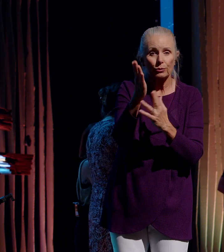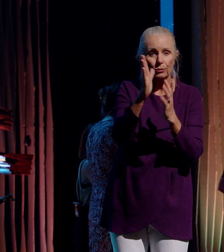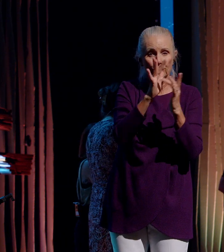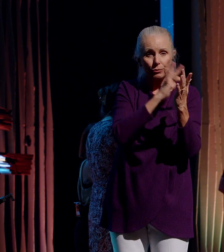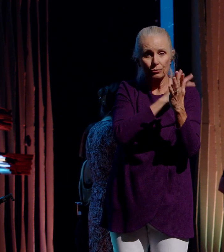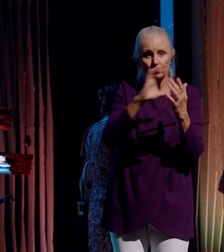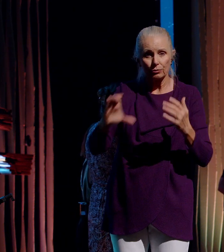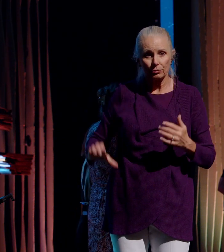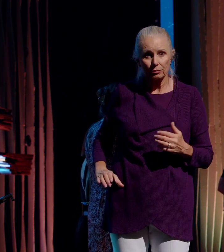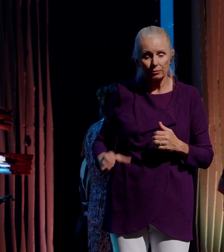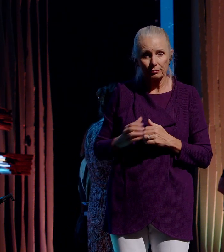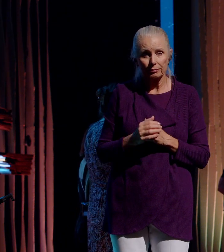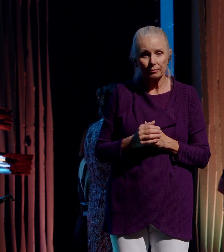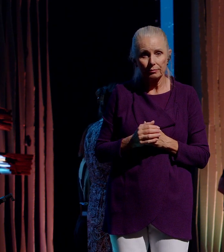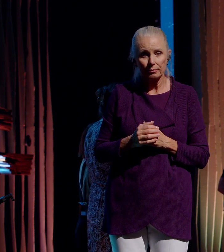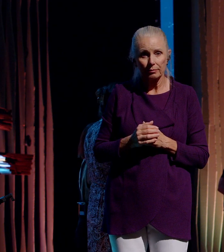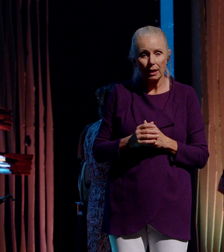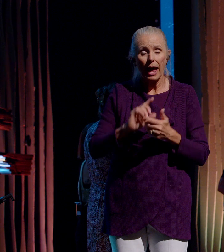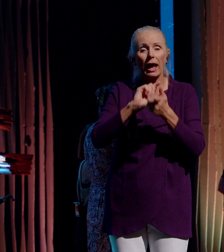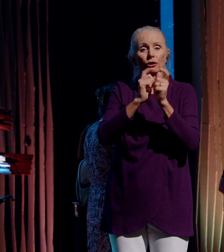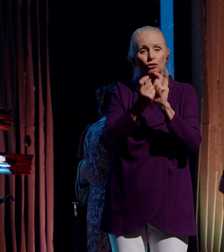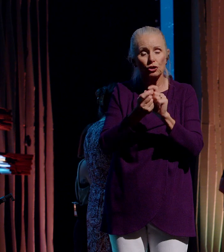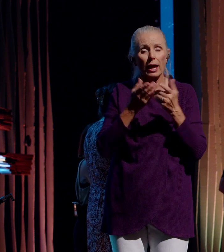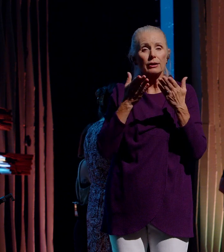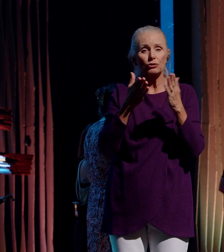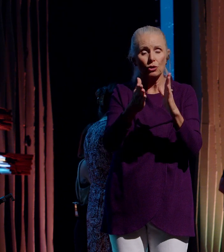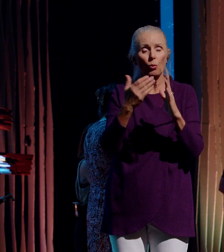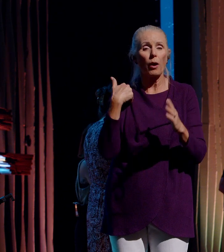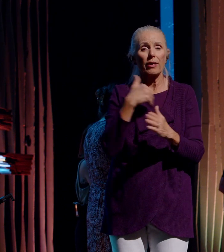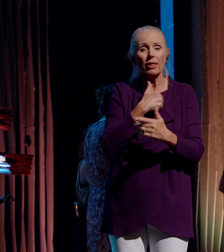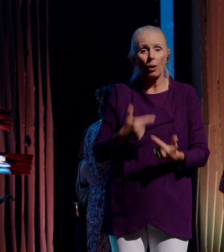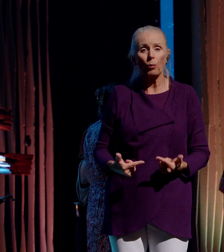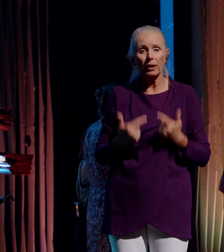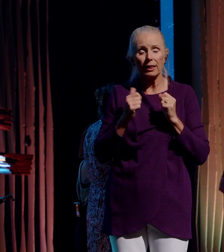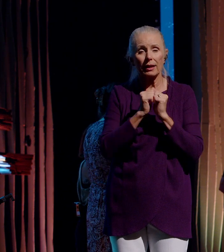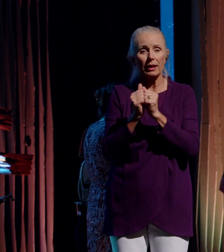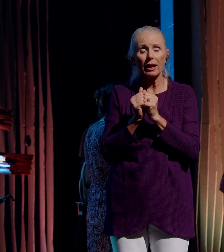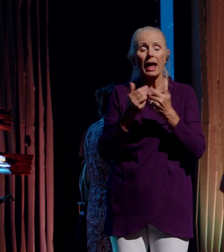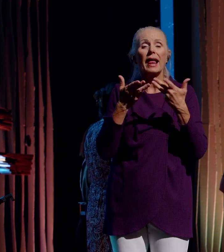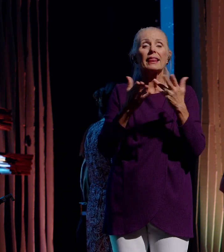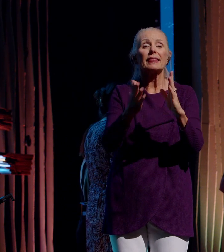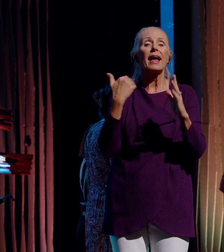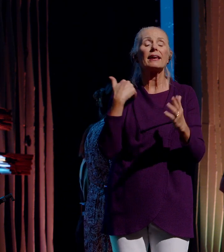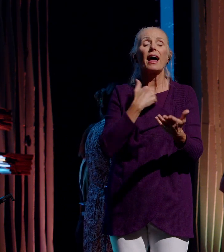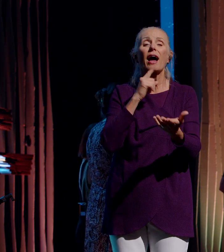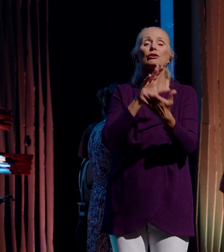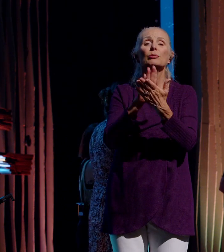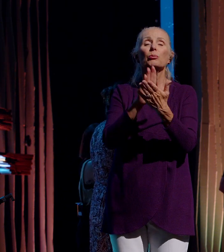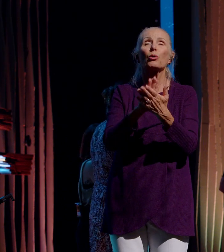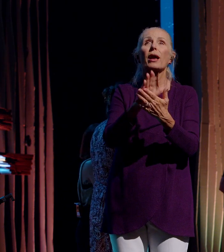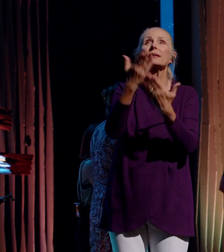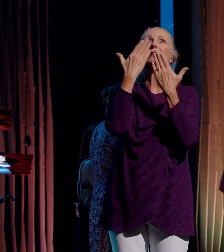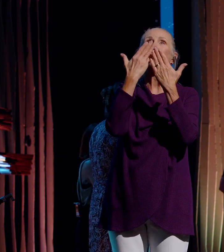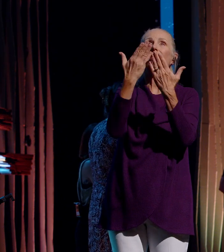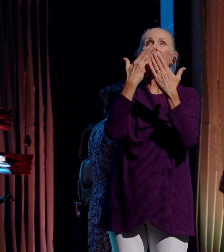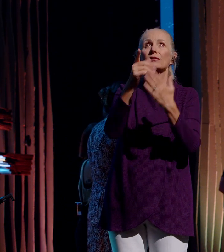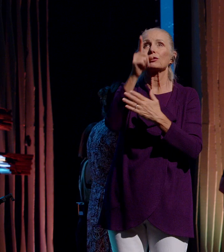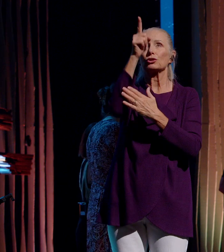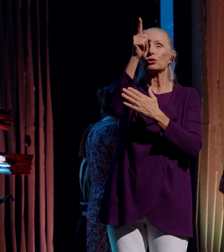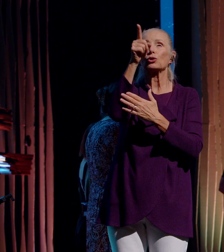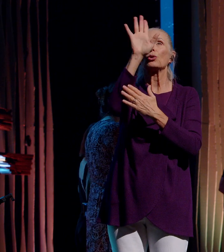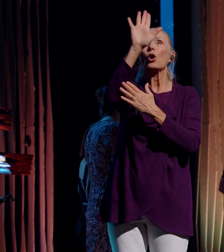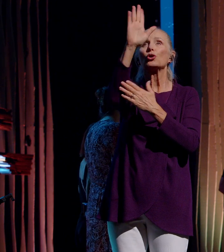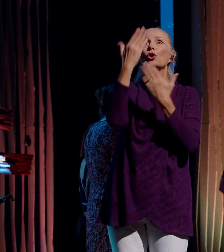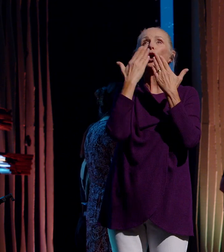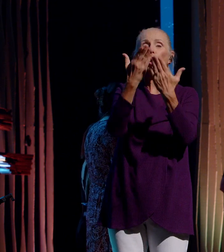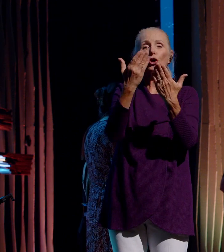And would it change the way that we live together? Let us sing praises and worship, for you are a good God and you have been good to us. In your name